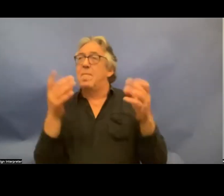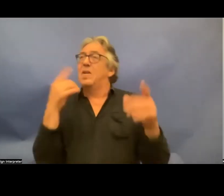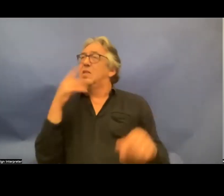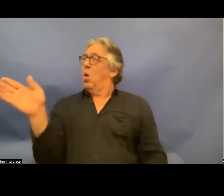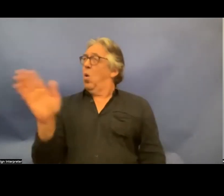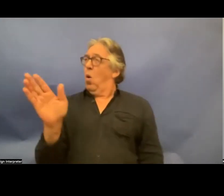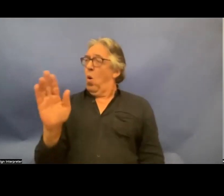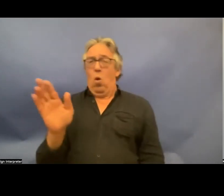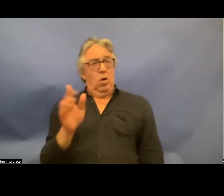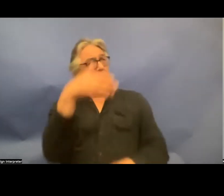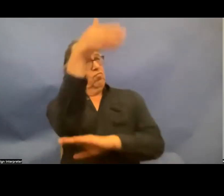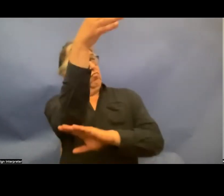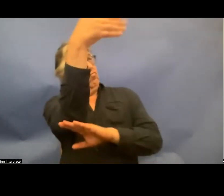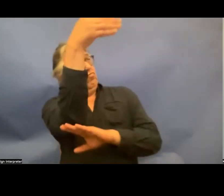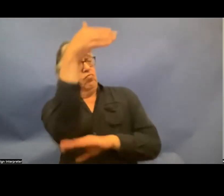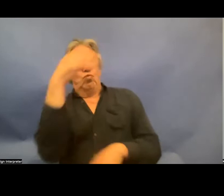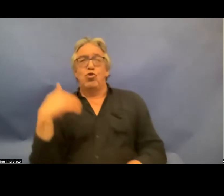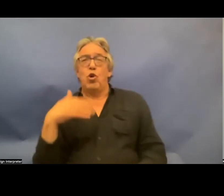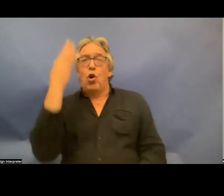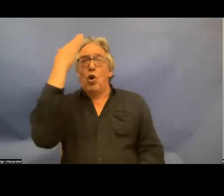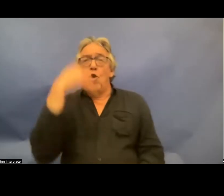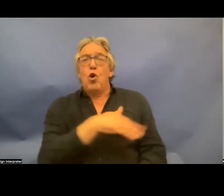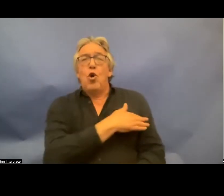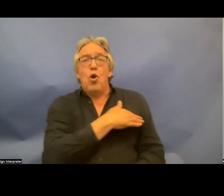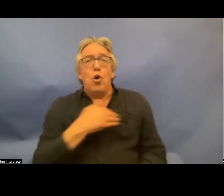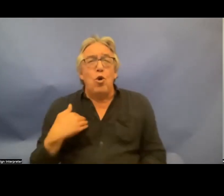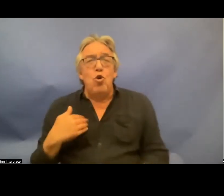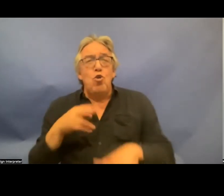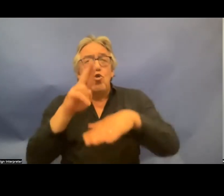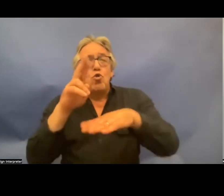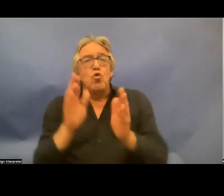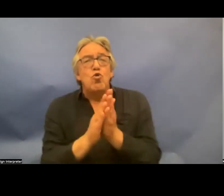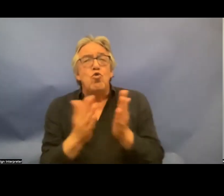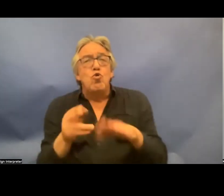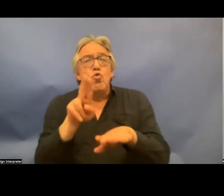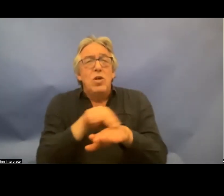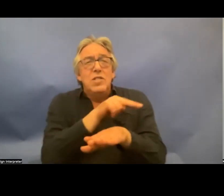here we should be very, very aware of what happened to the children,